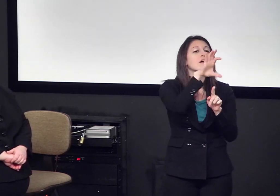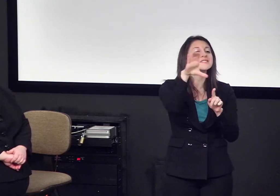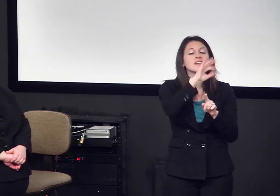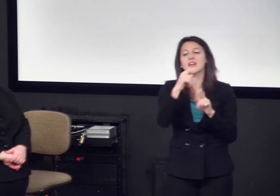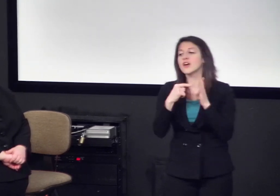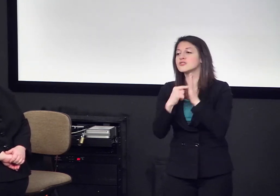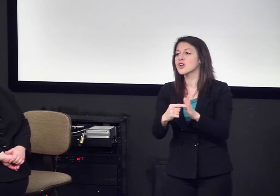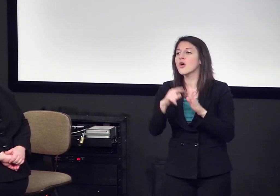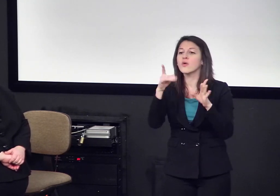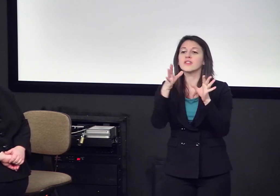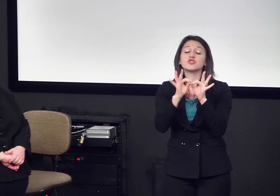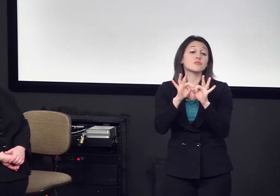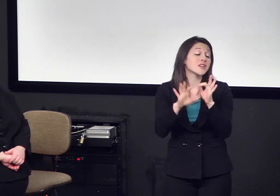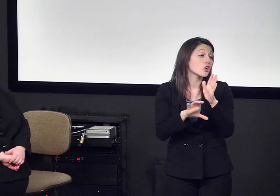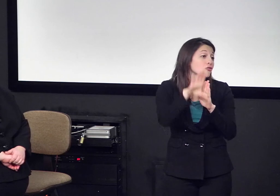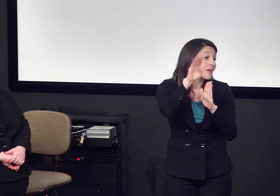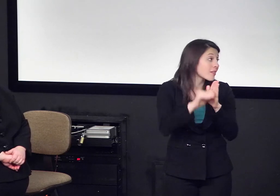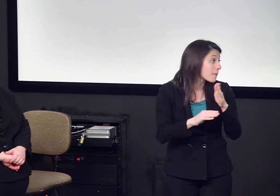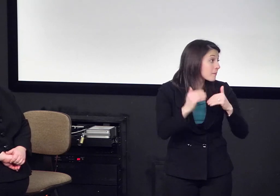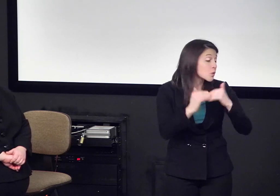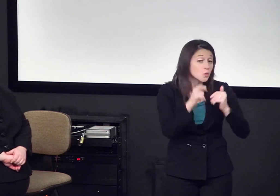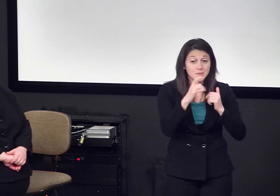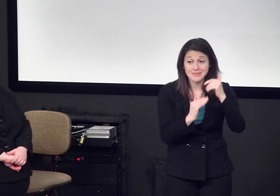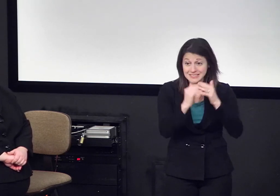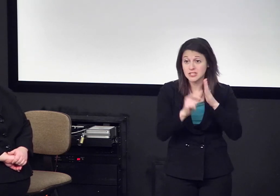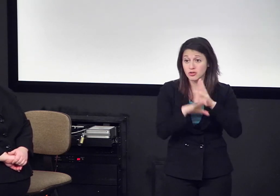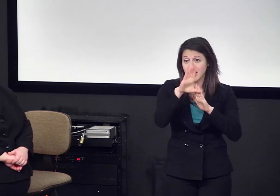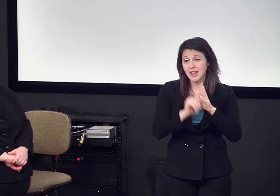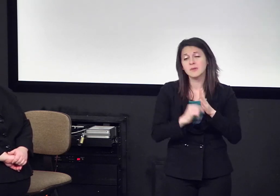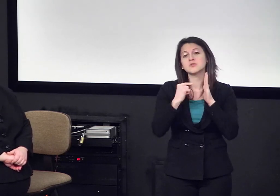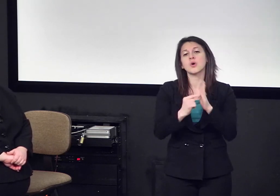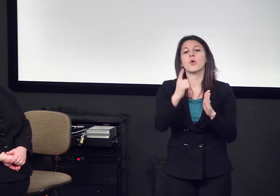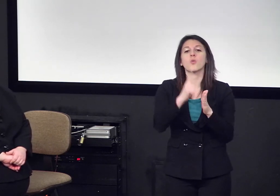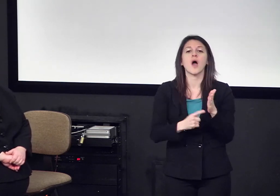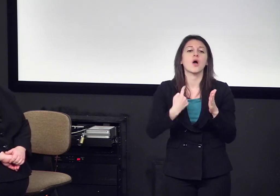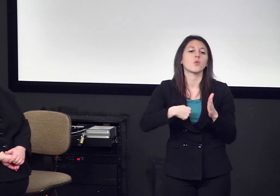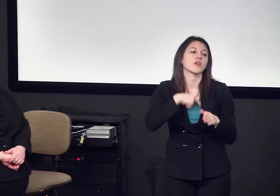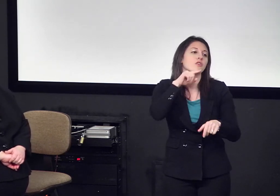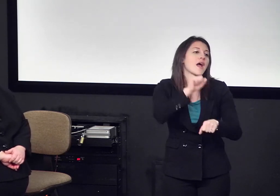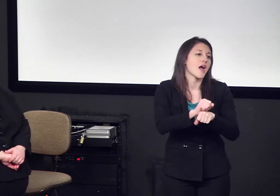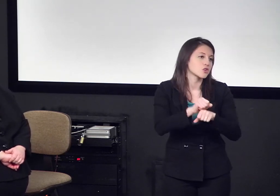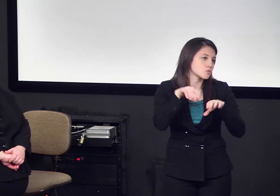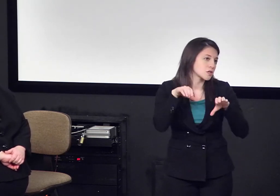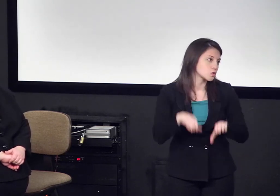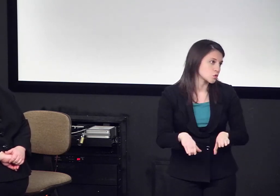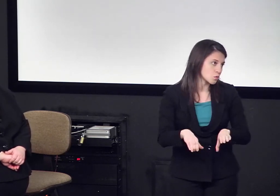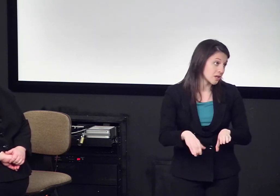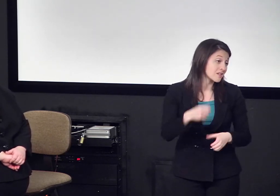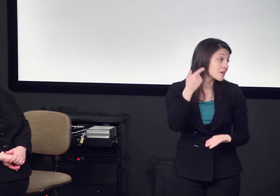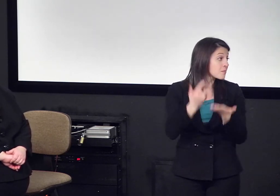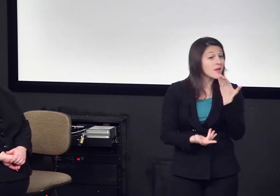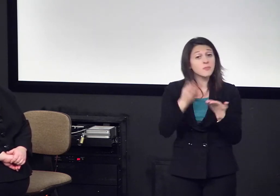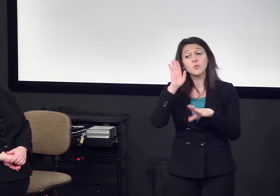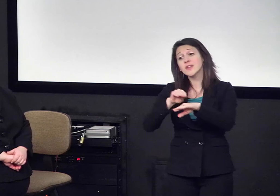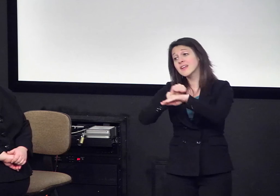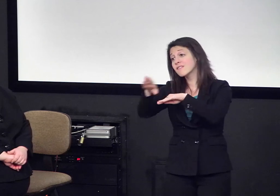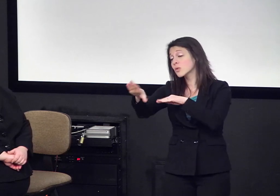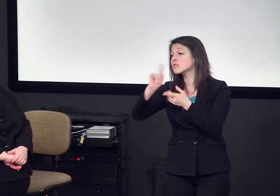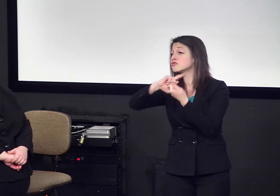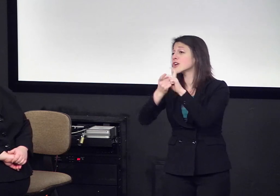setting. And I think it's important to show the FCC that, and those who are making and developing curriculum regarding it, about